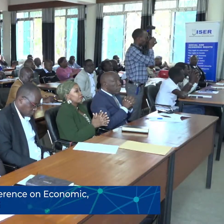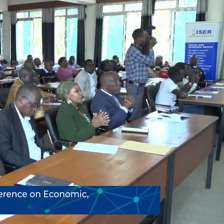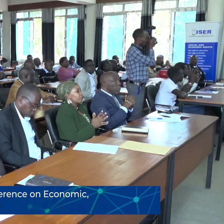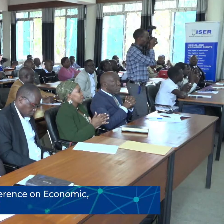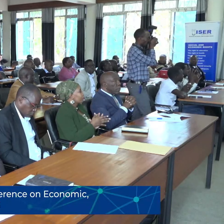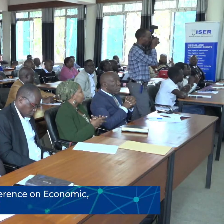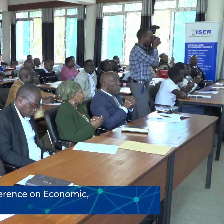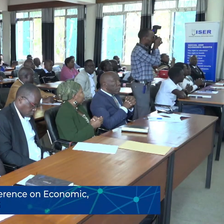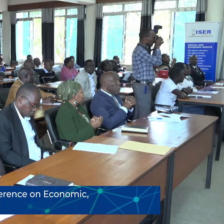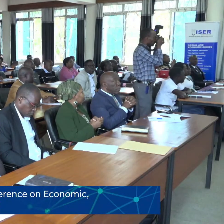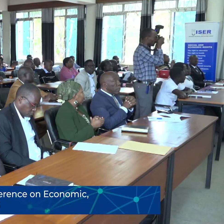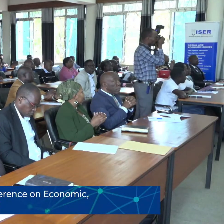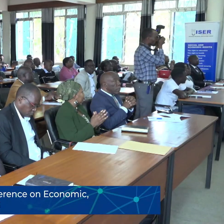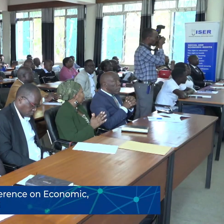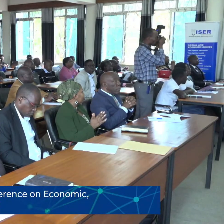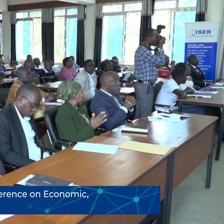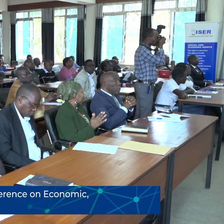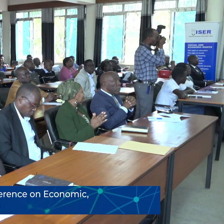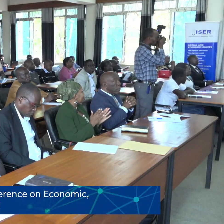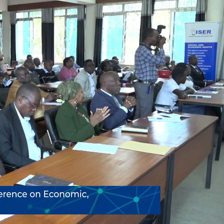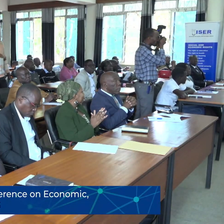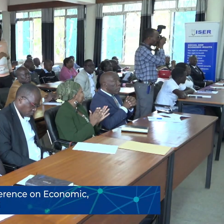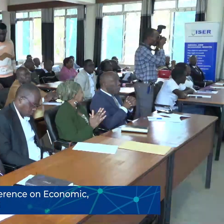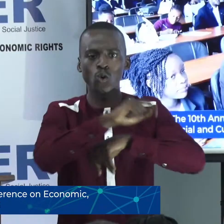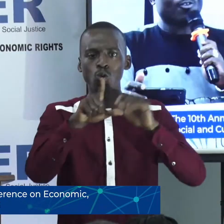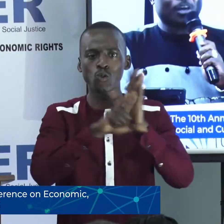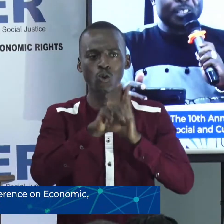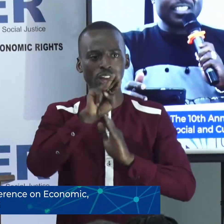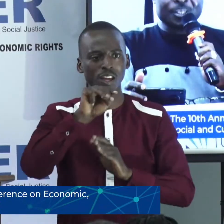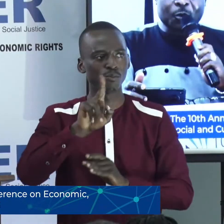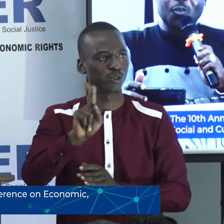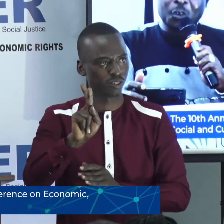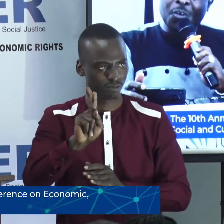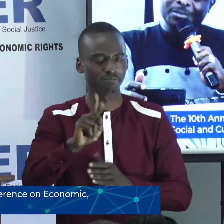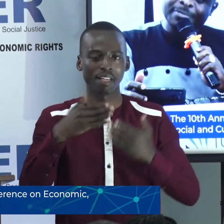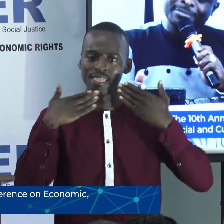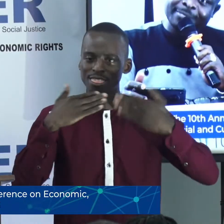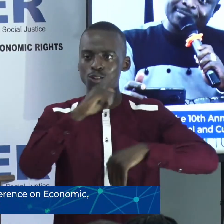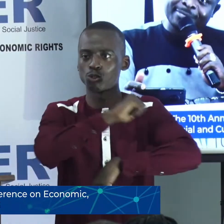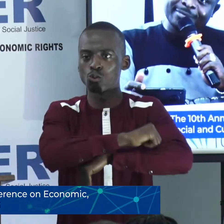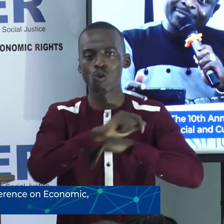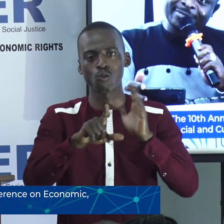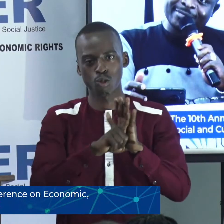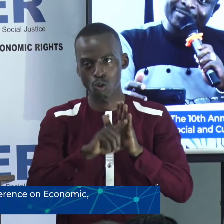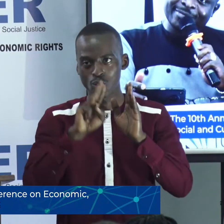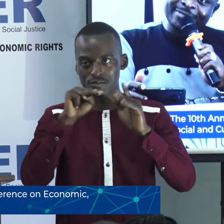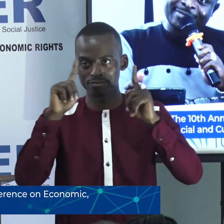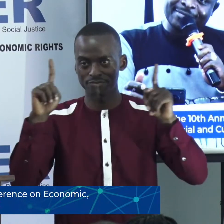Then Makerere School of Law, Makerere University. We appreciate the School of Law.